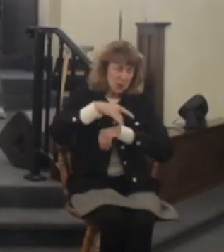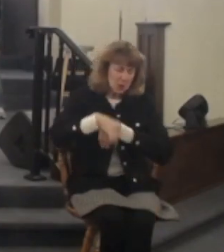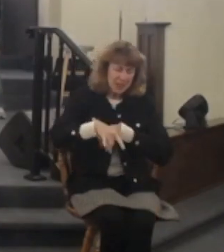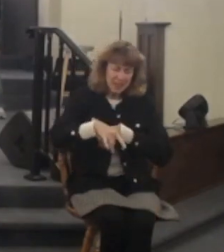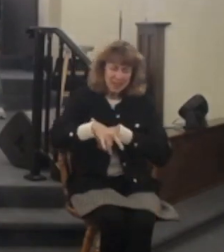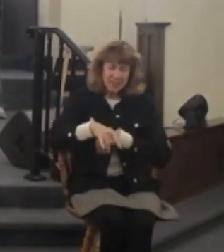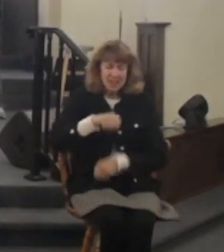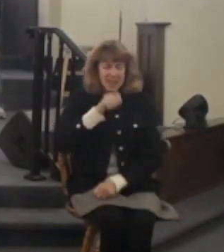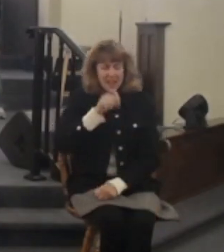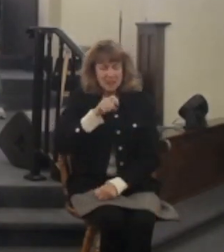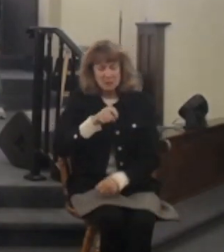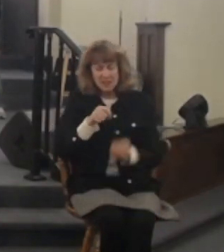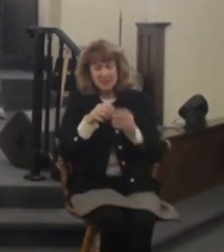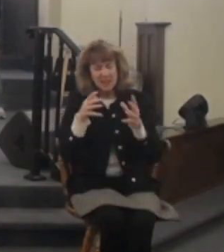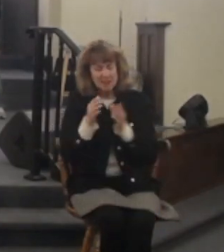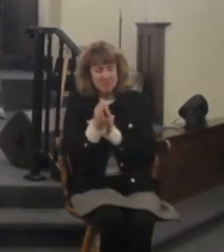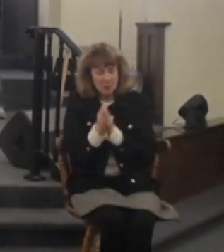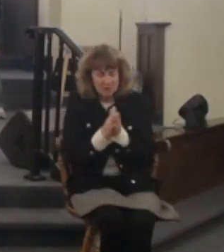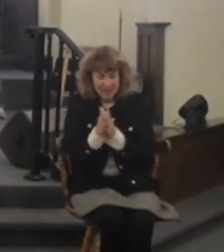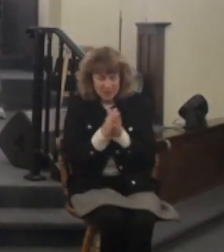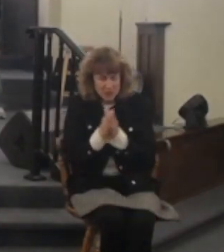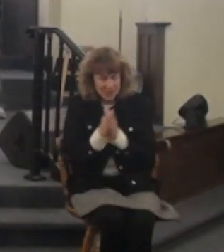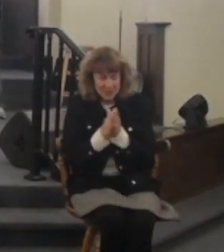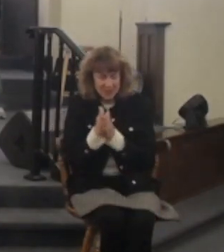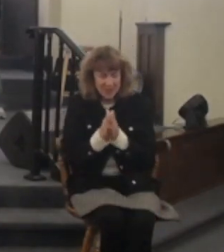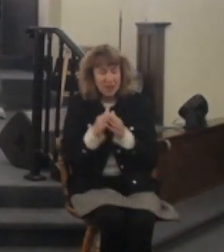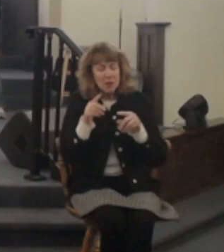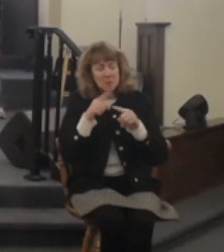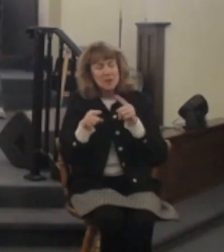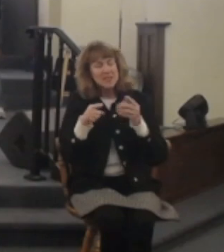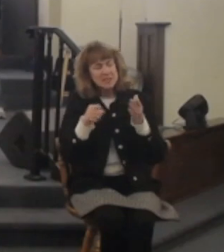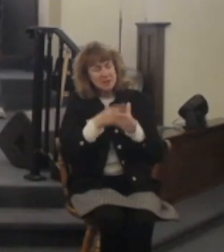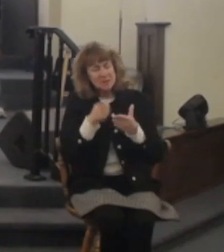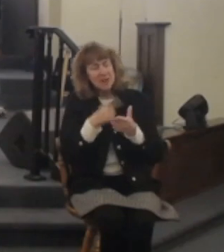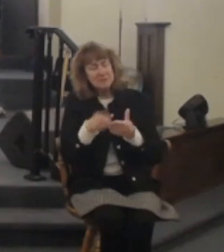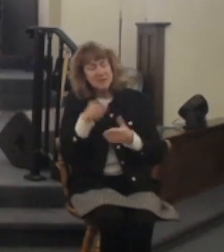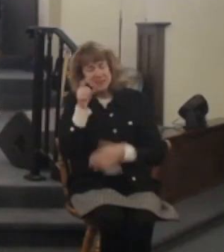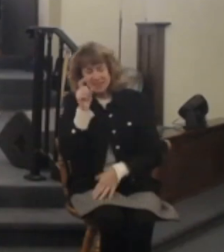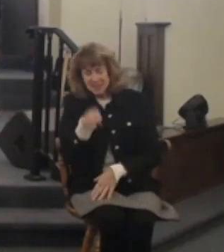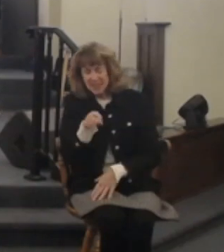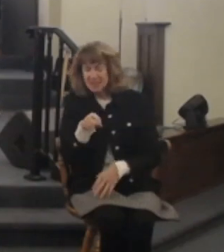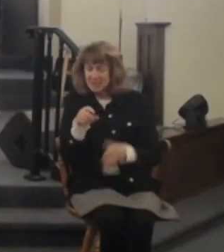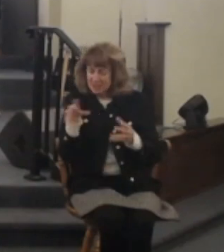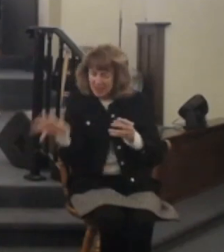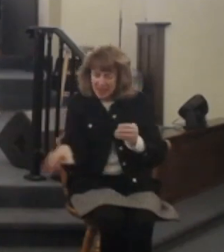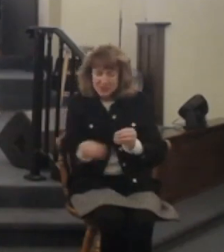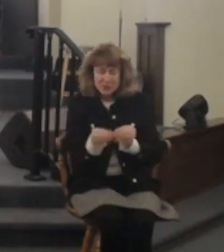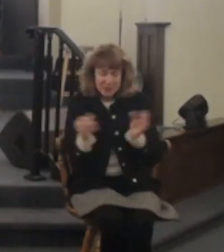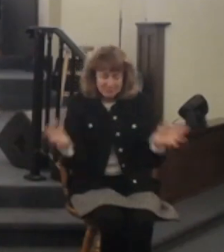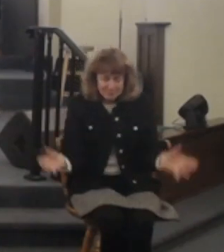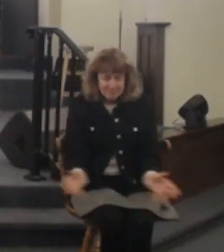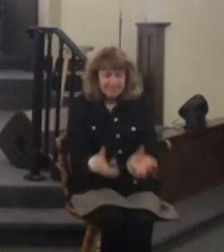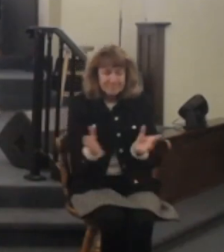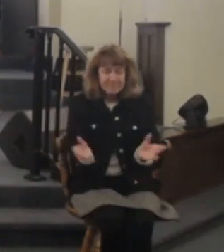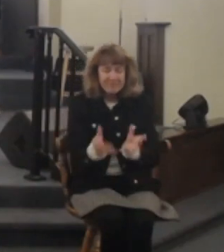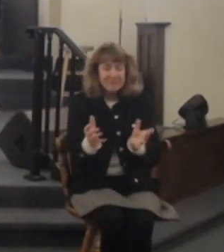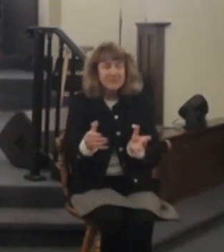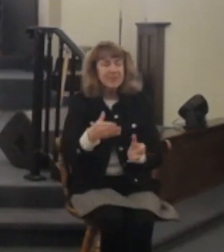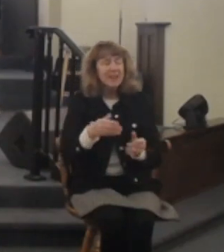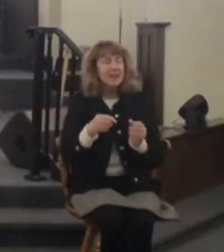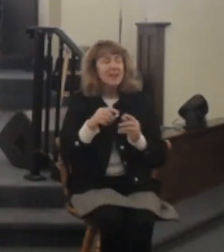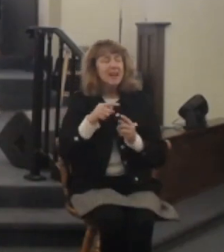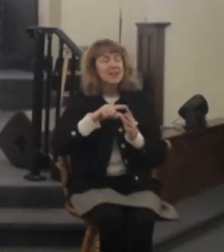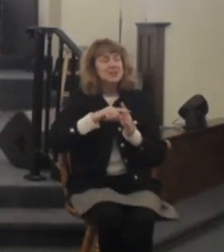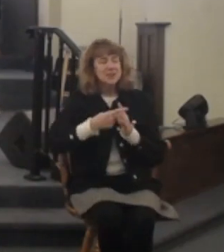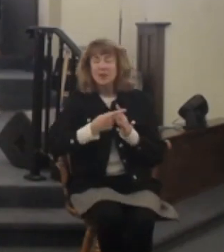need much motivation because I've done it my whole life, so I often listen to a sermon by a favorite pastor